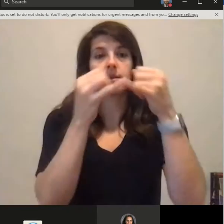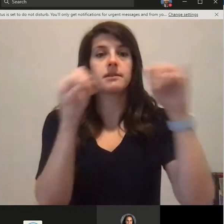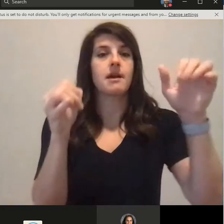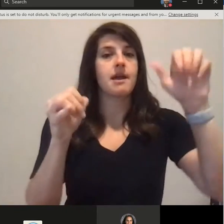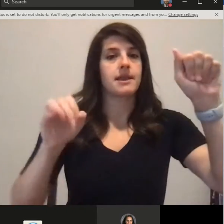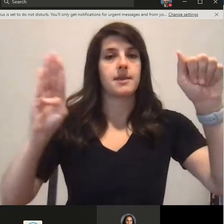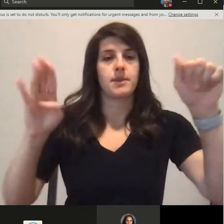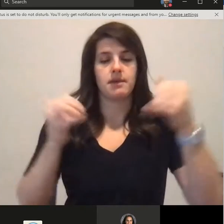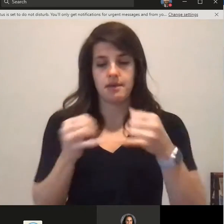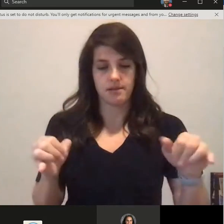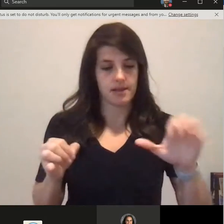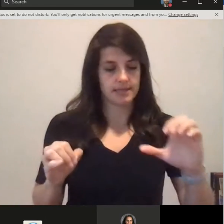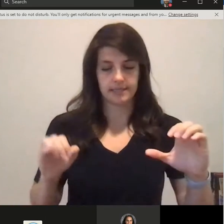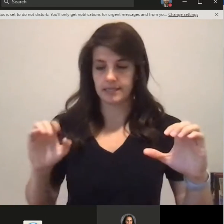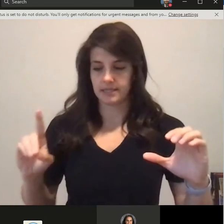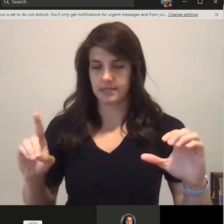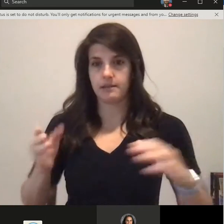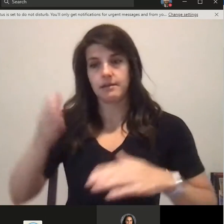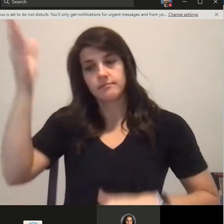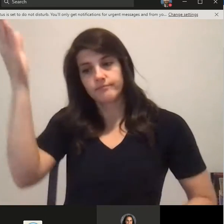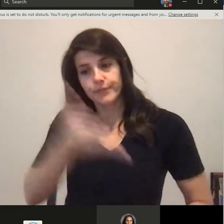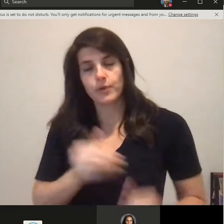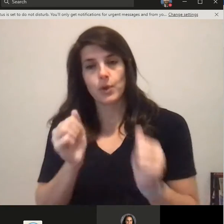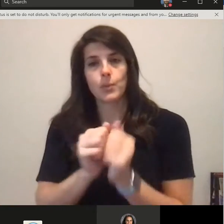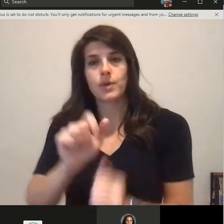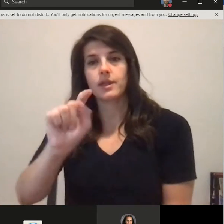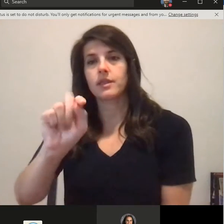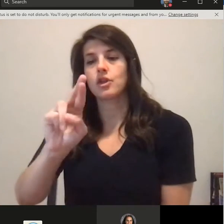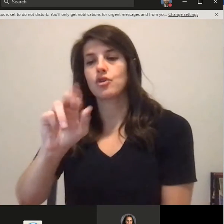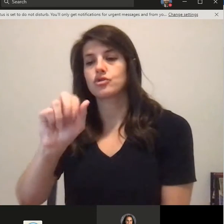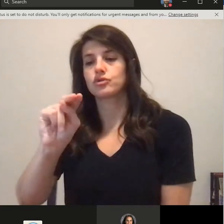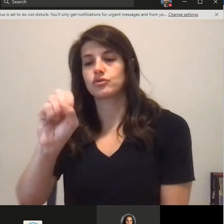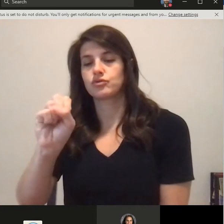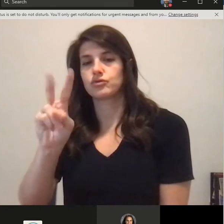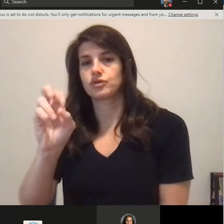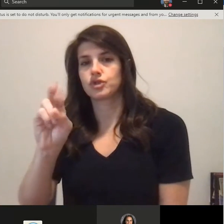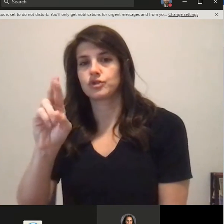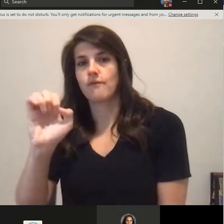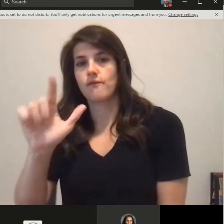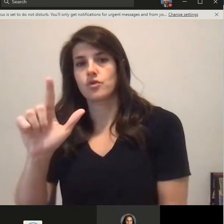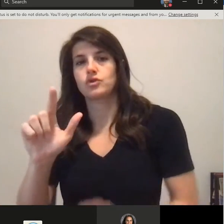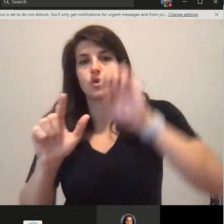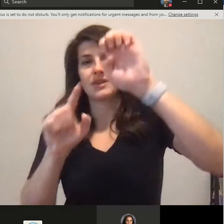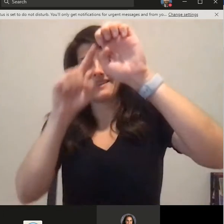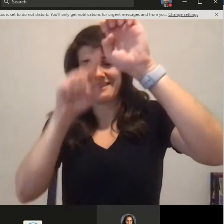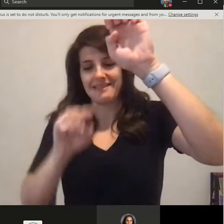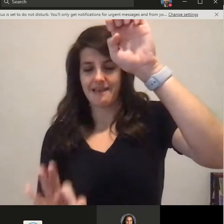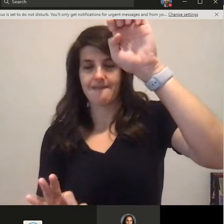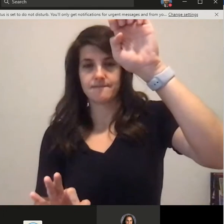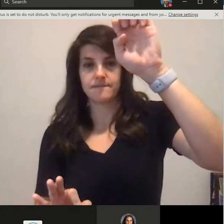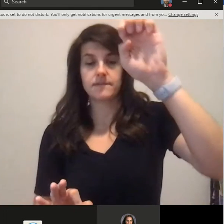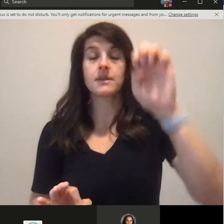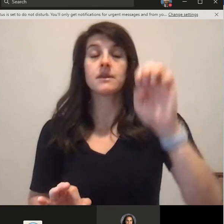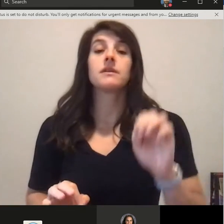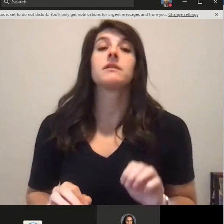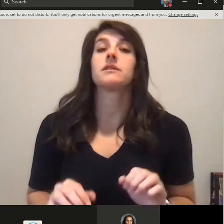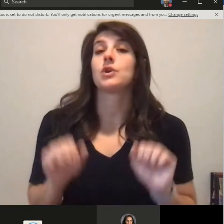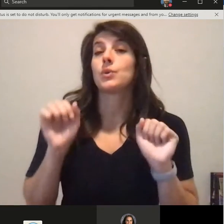transversal EF. Based on our knowledge of alternate interior angles, we could predict